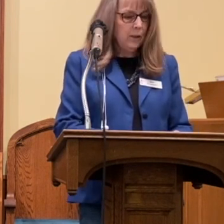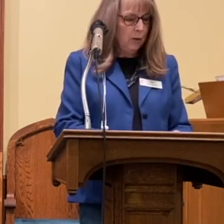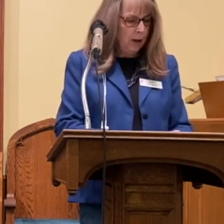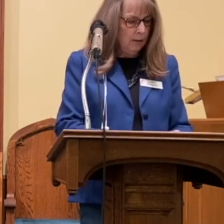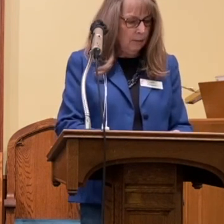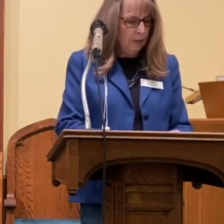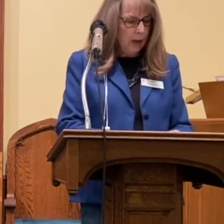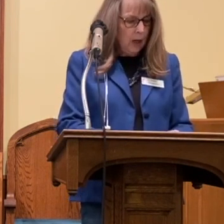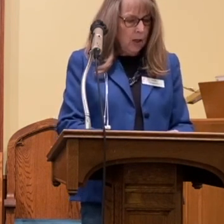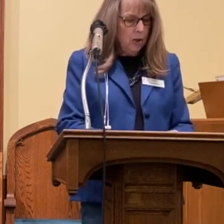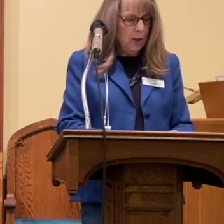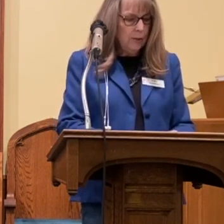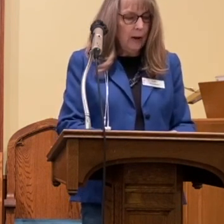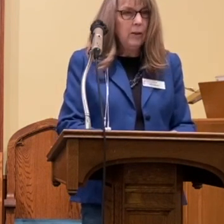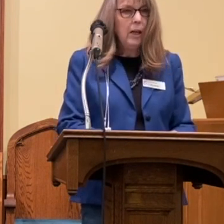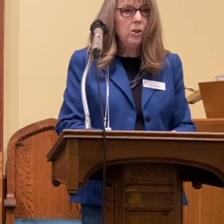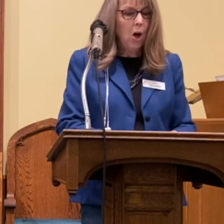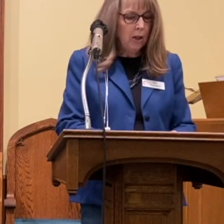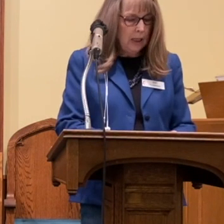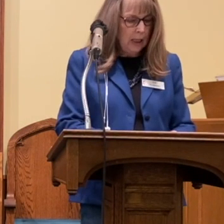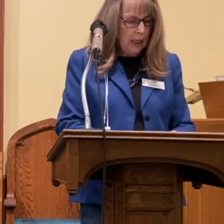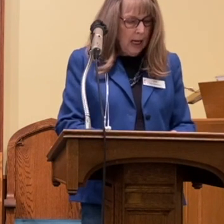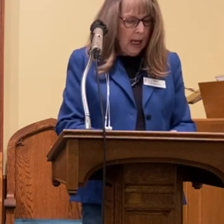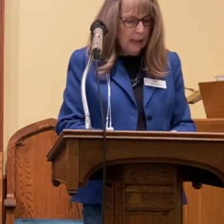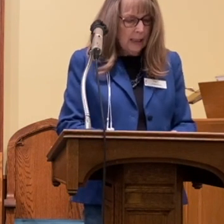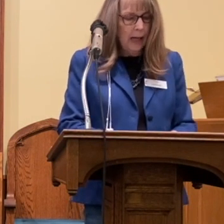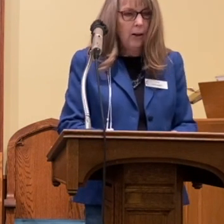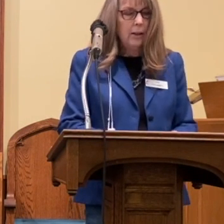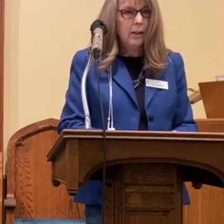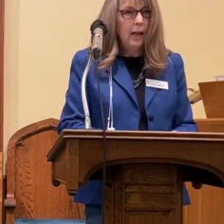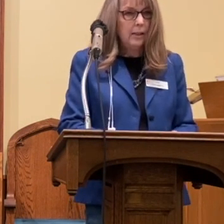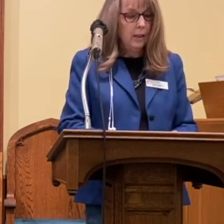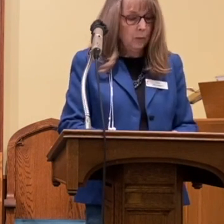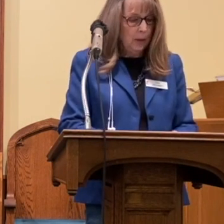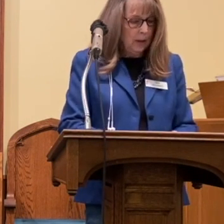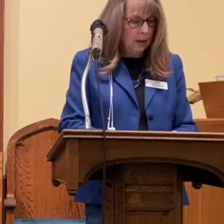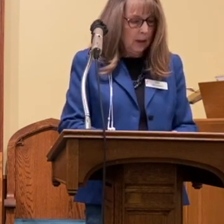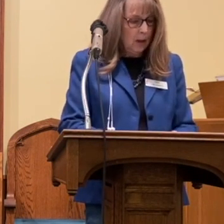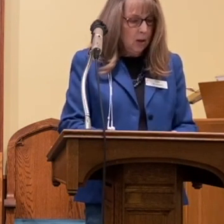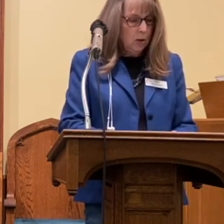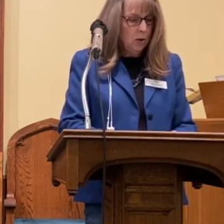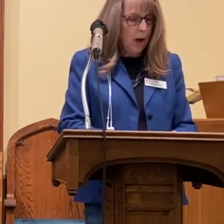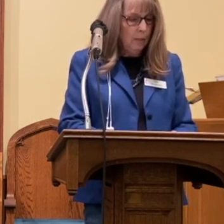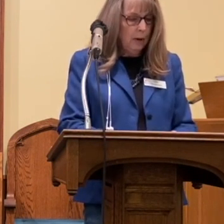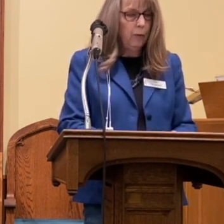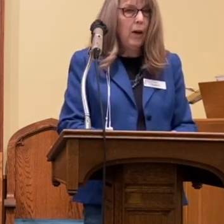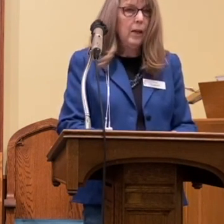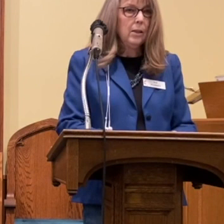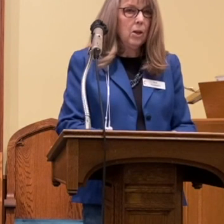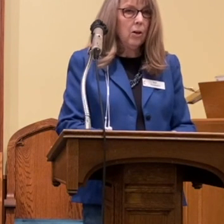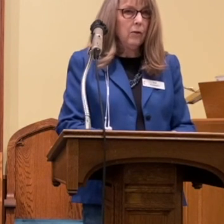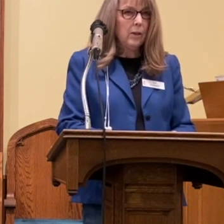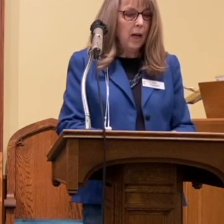of Israel." Jesus found a young donkey and sat on it, as it is written, "Do not be